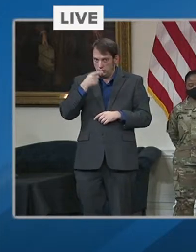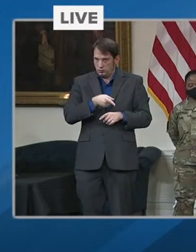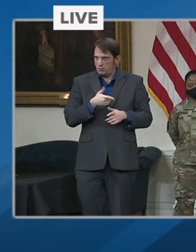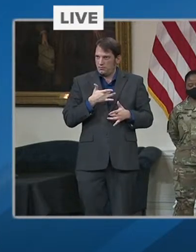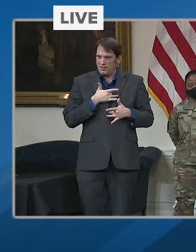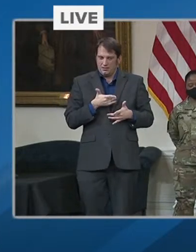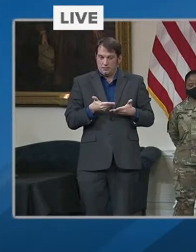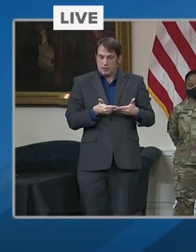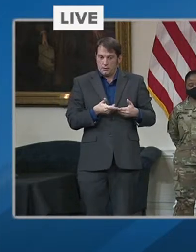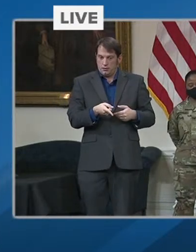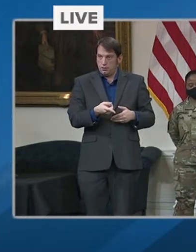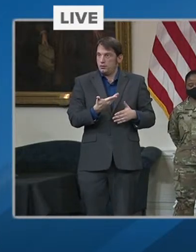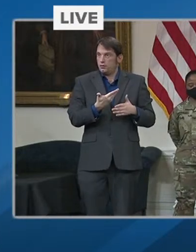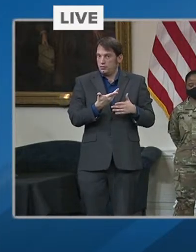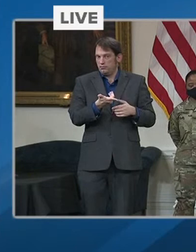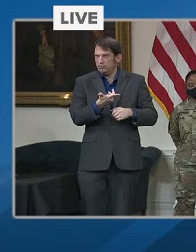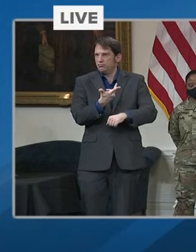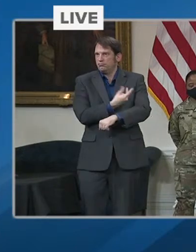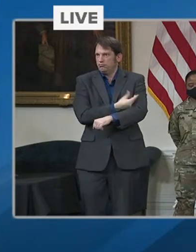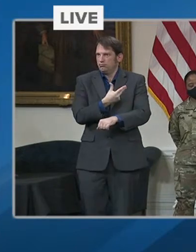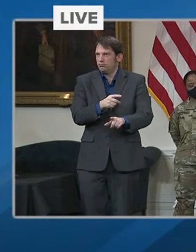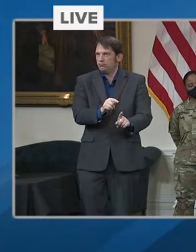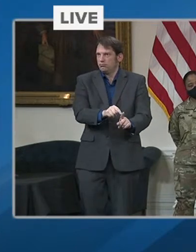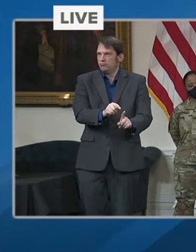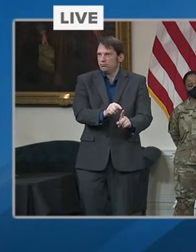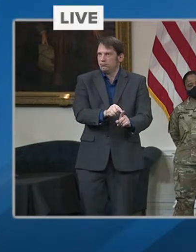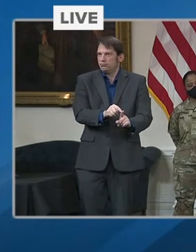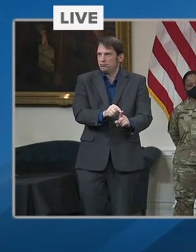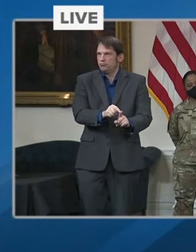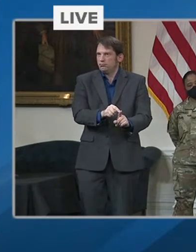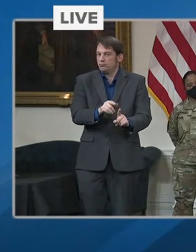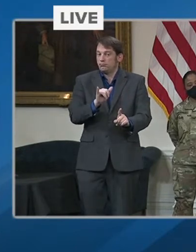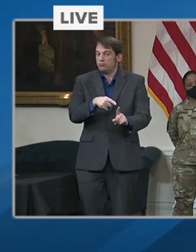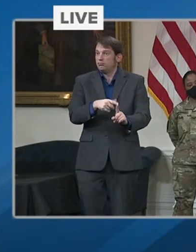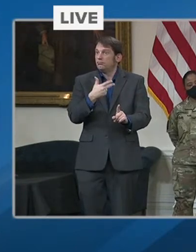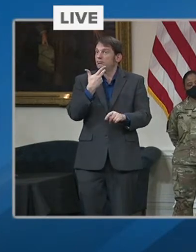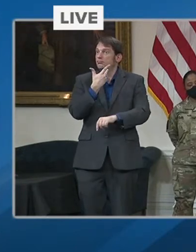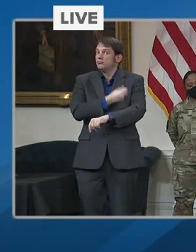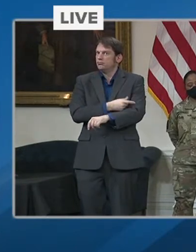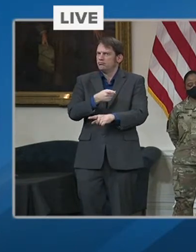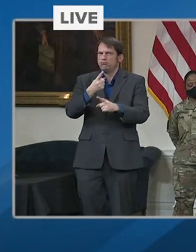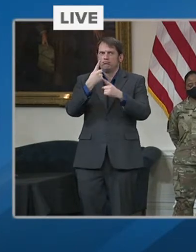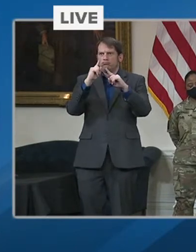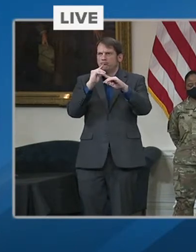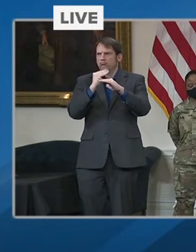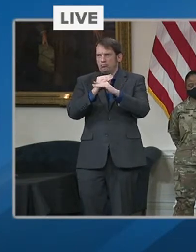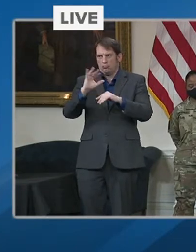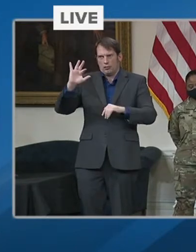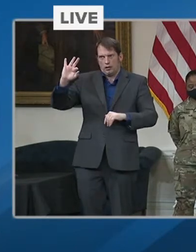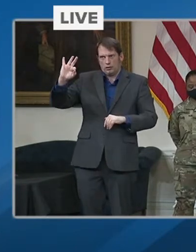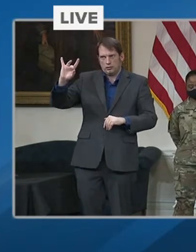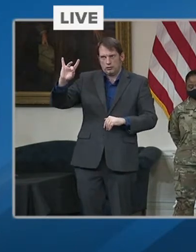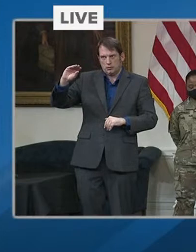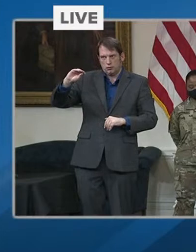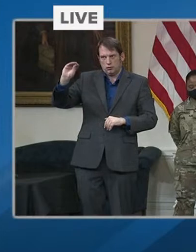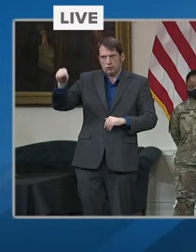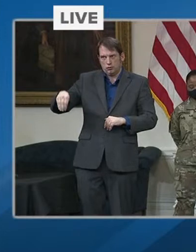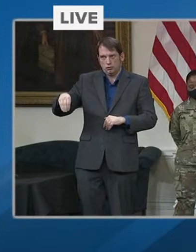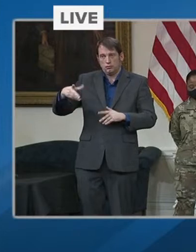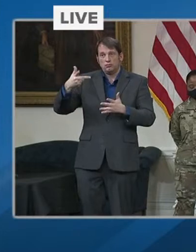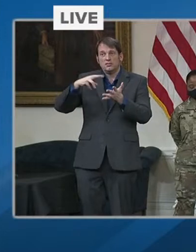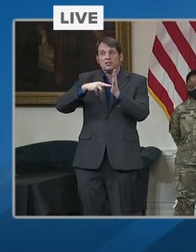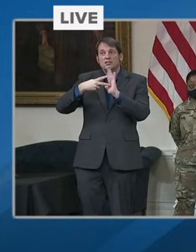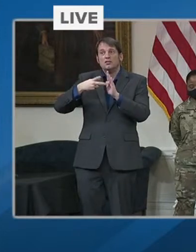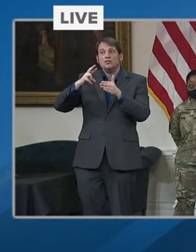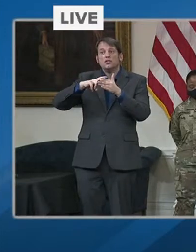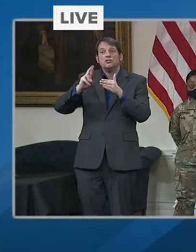infancy. This vaccine has a 98% efficacy and has resulted in a dramatic decrease in